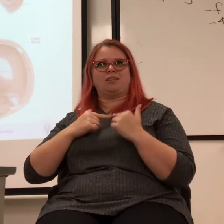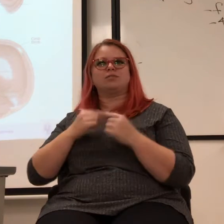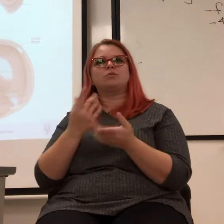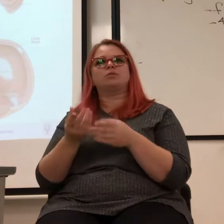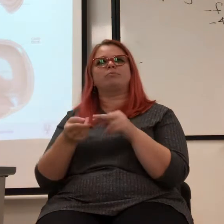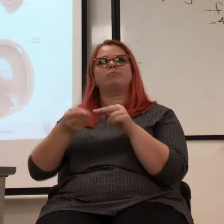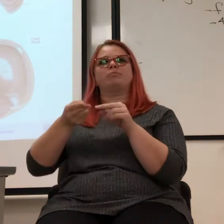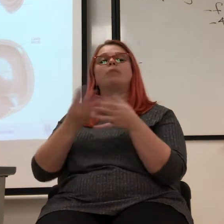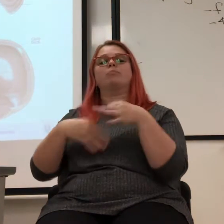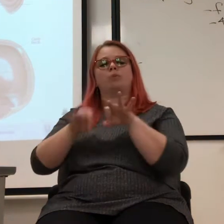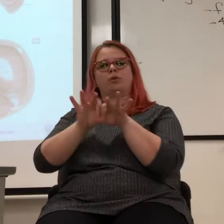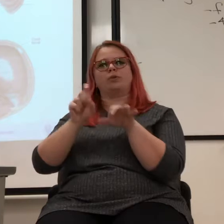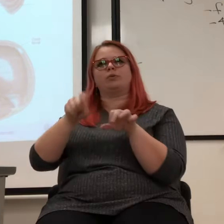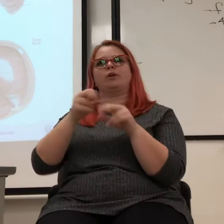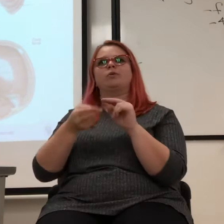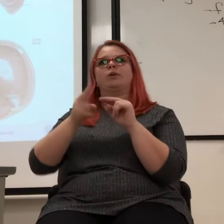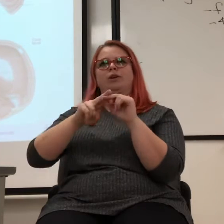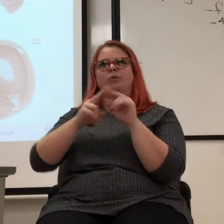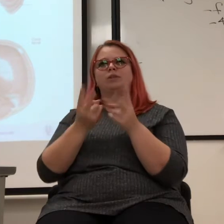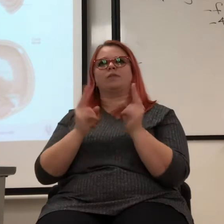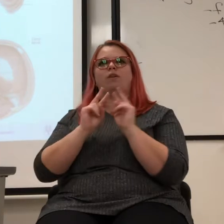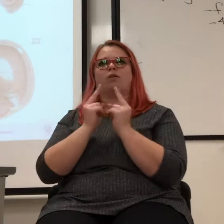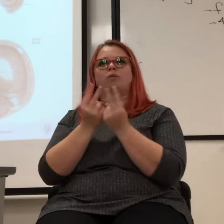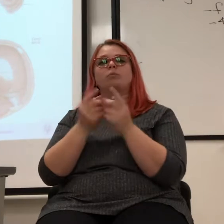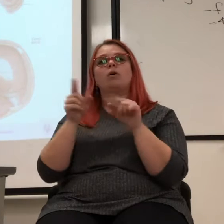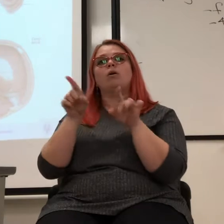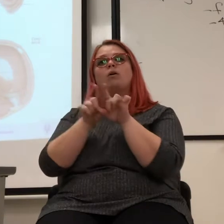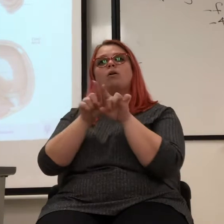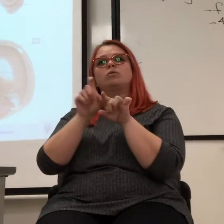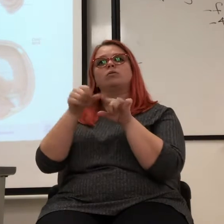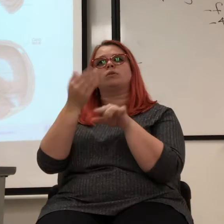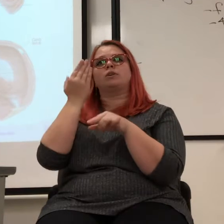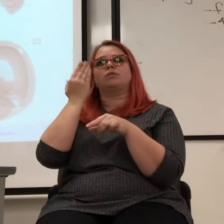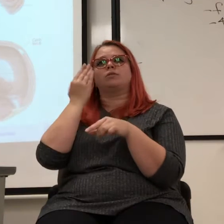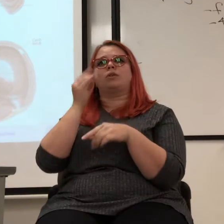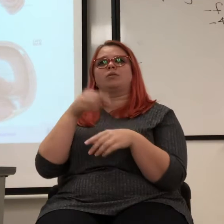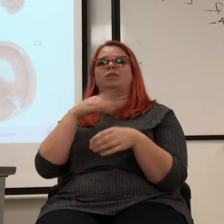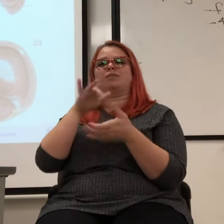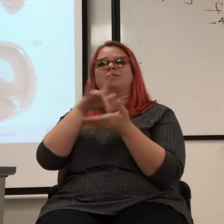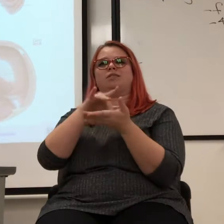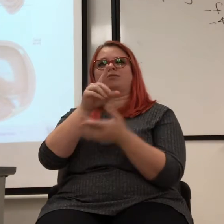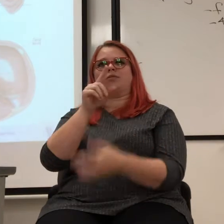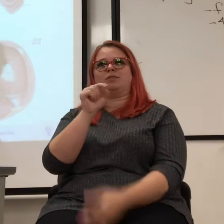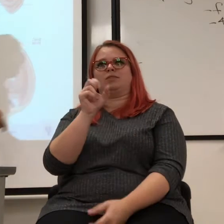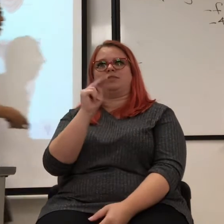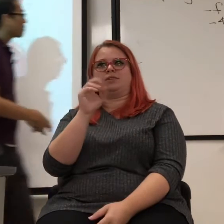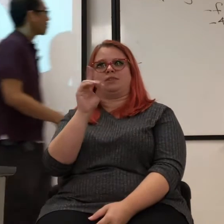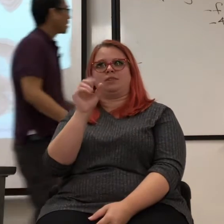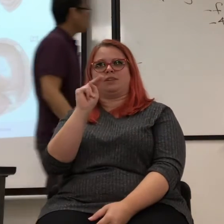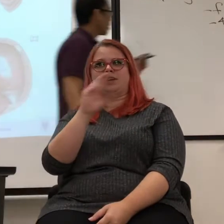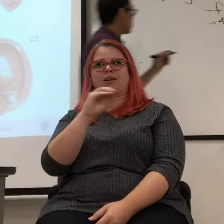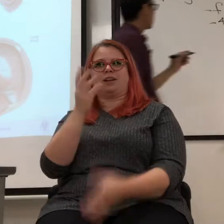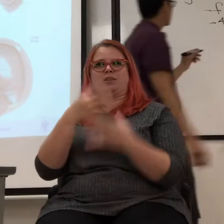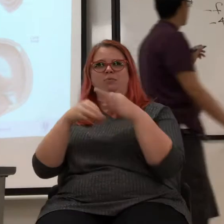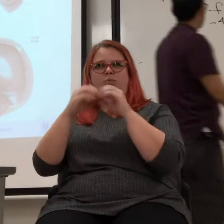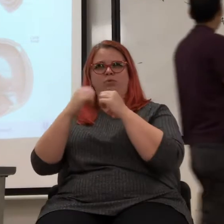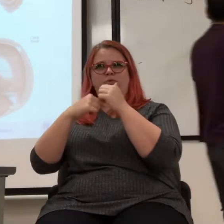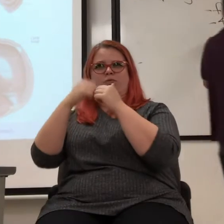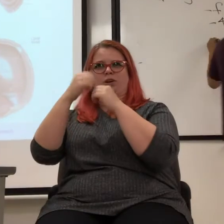So also know the central tendon and all these important structures that go through the diaphragm there. Let me outline. There's the diaphragm,